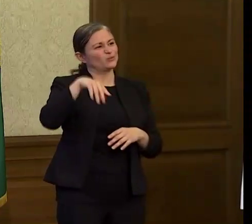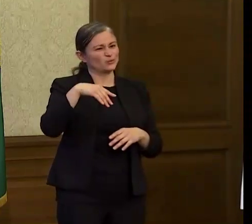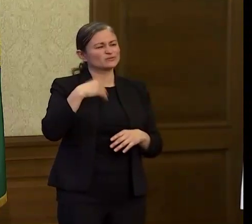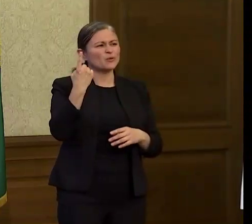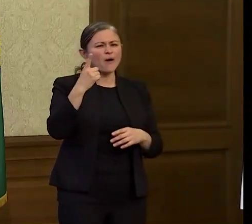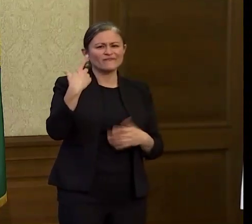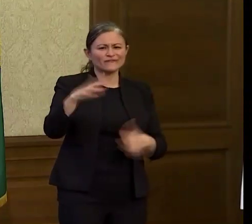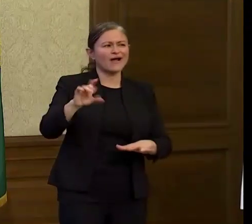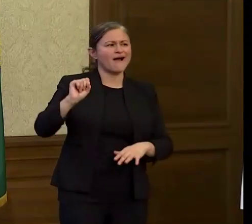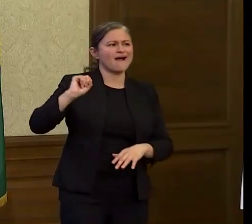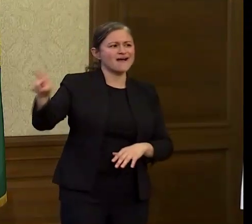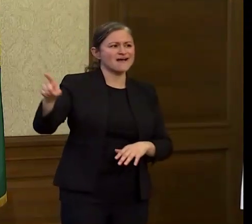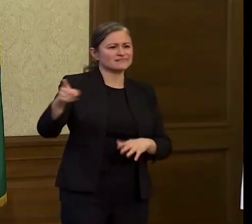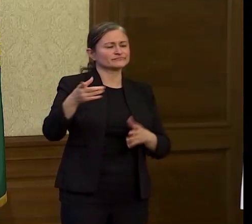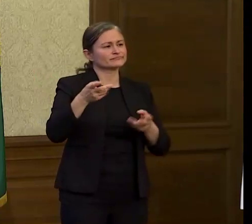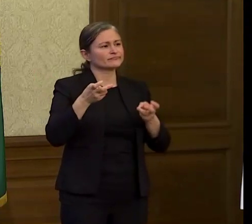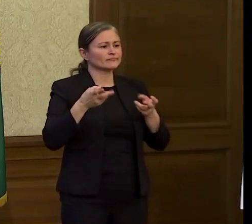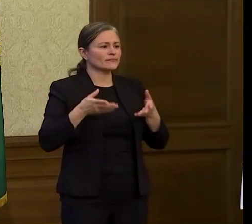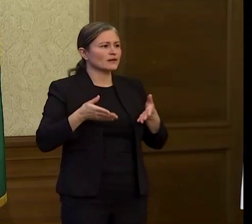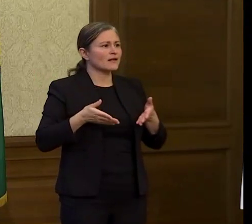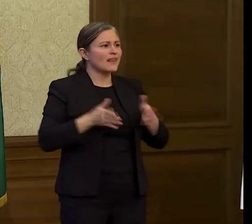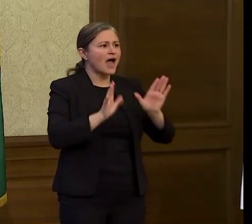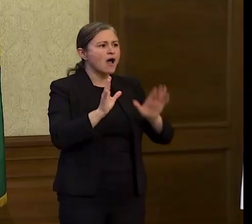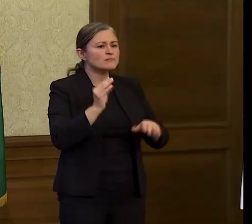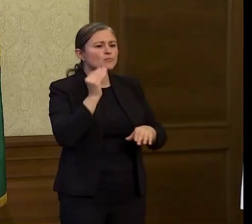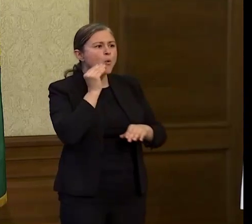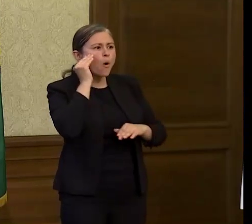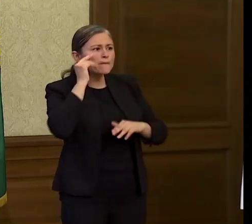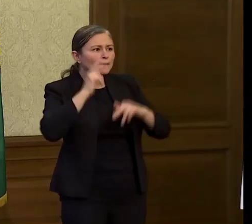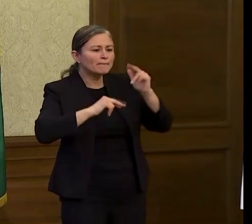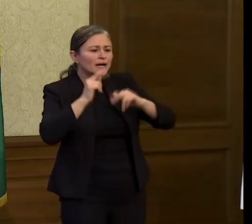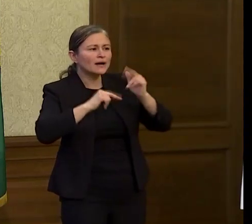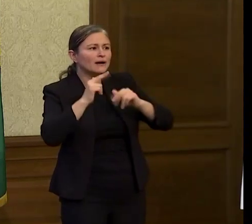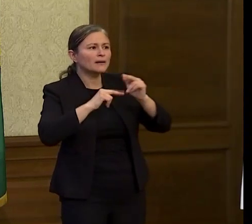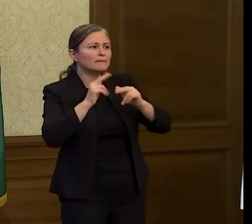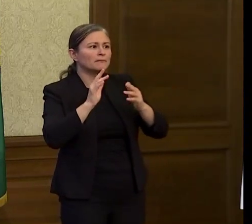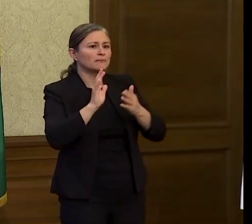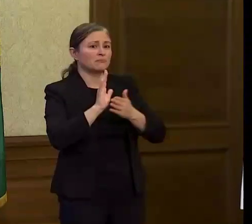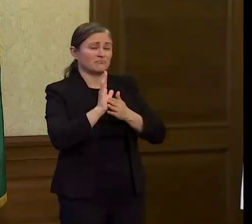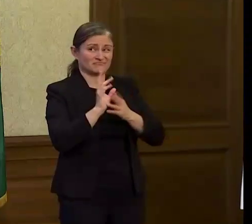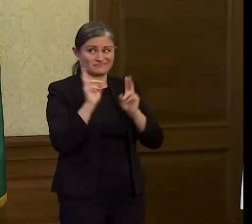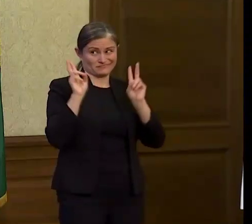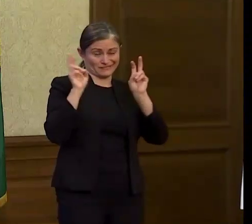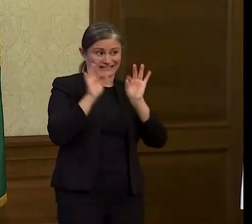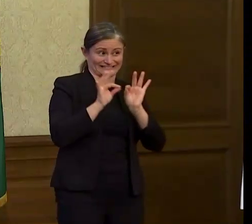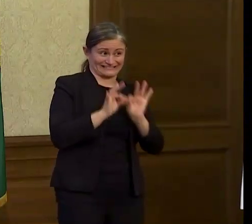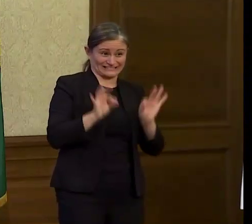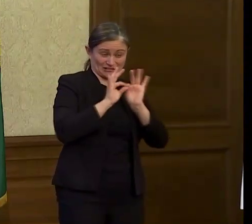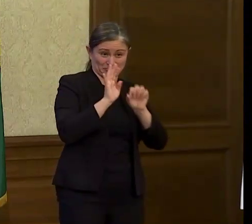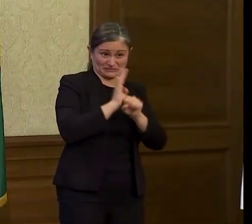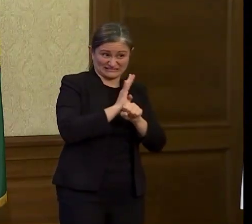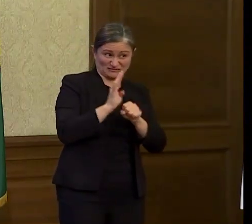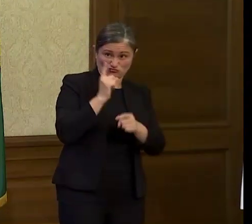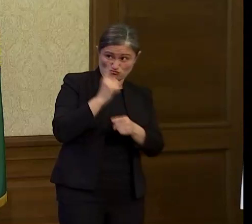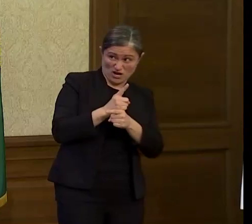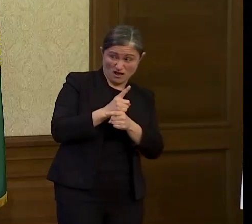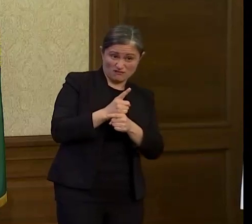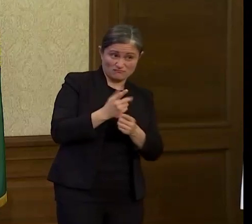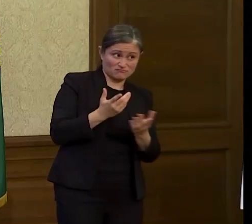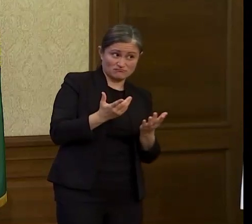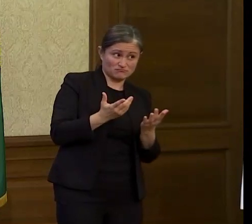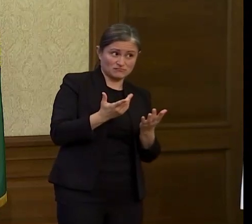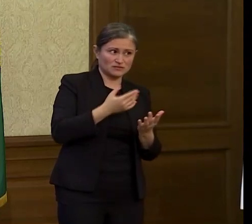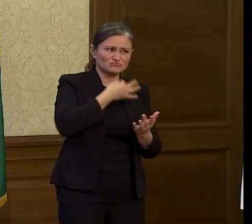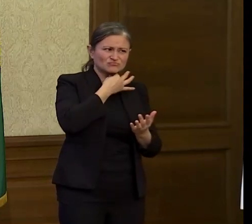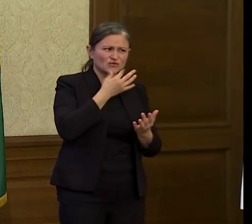business. Have you made that decision? If not, why not? Explain to folks why that industry is not